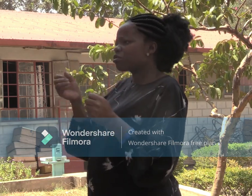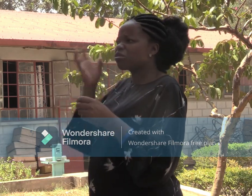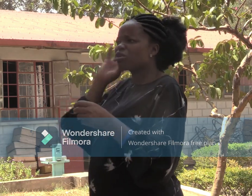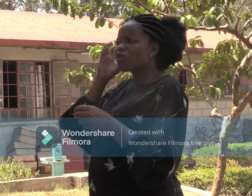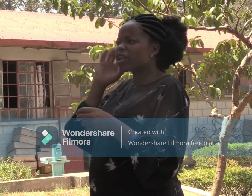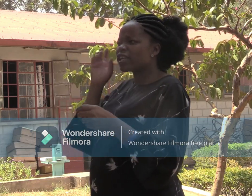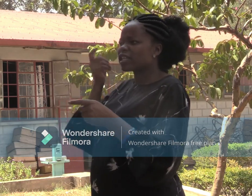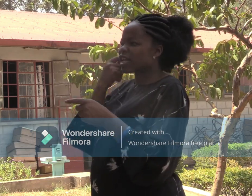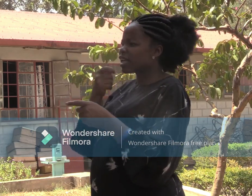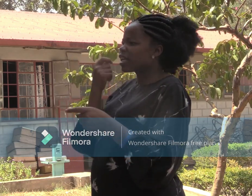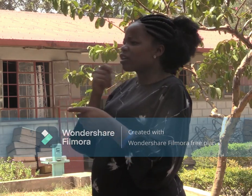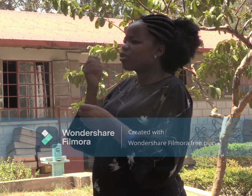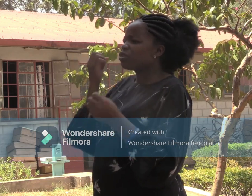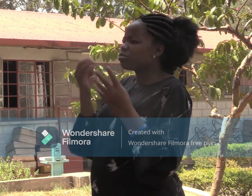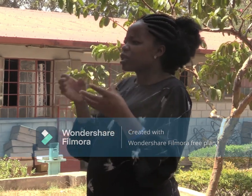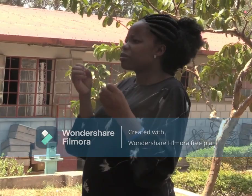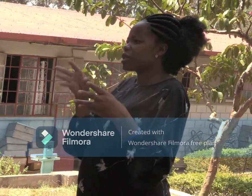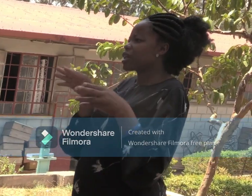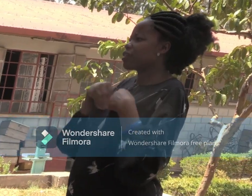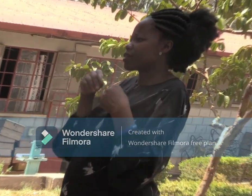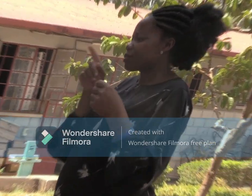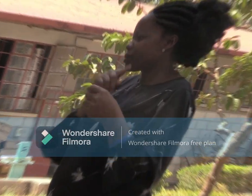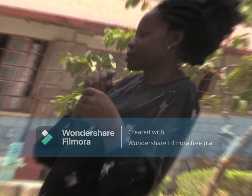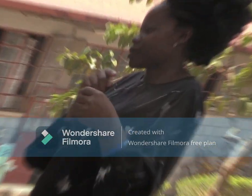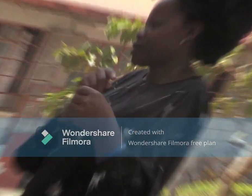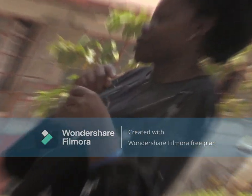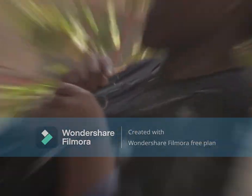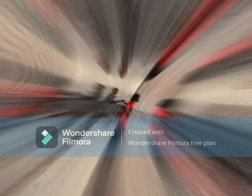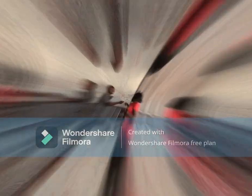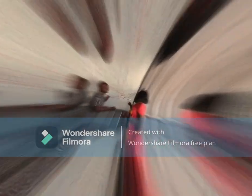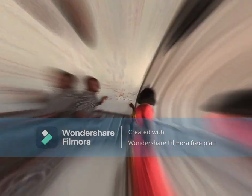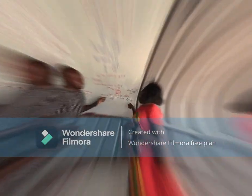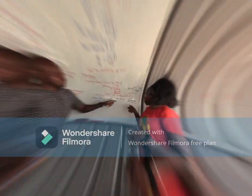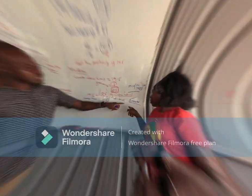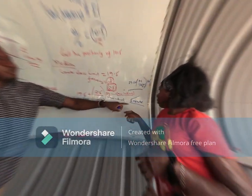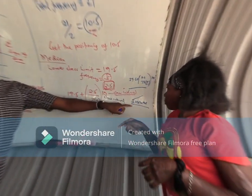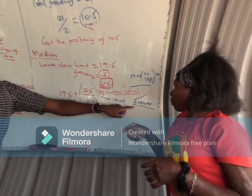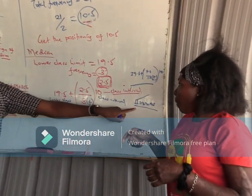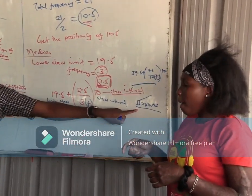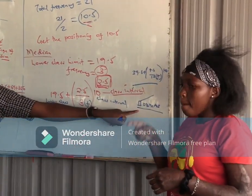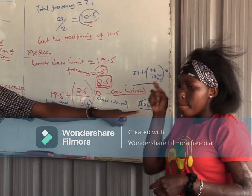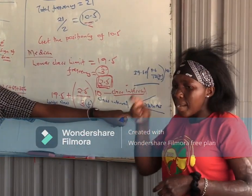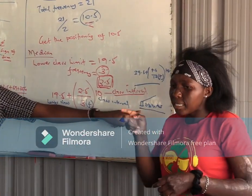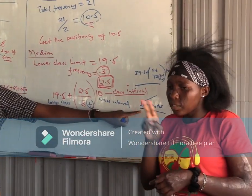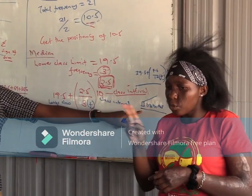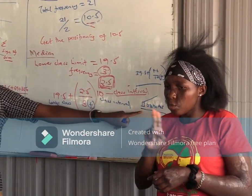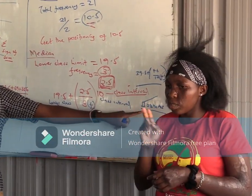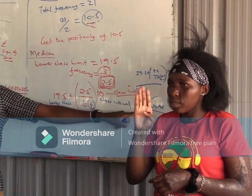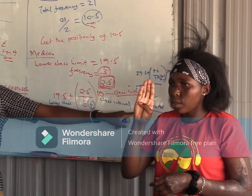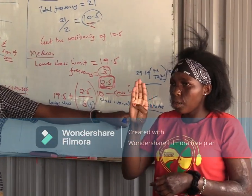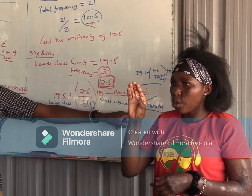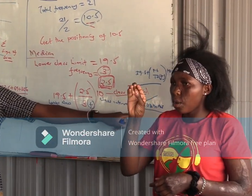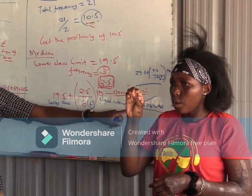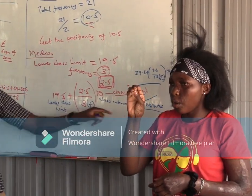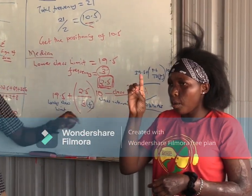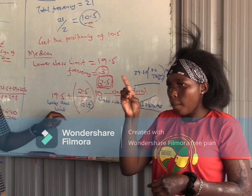services within the institution, and we interpret in classes for trainers who have not acquired KSL